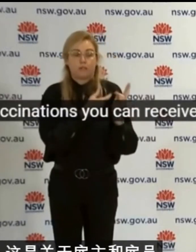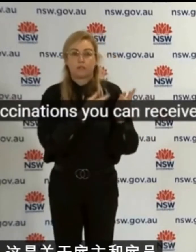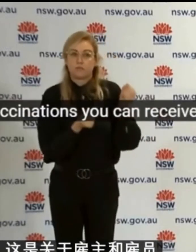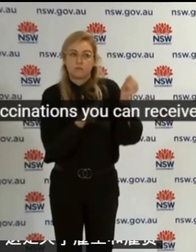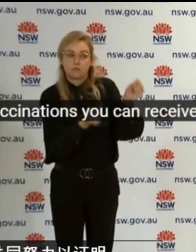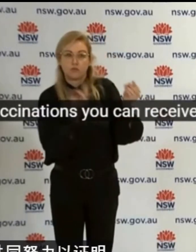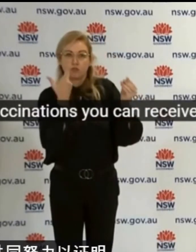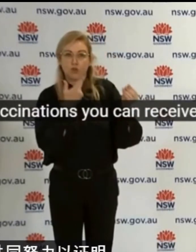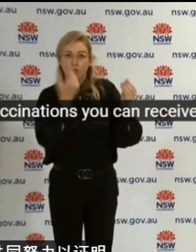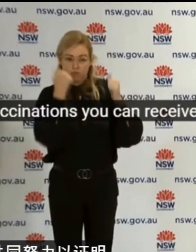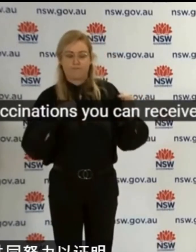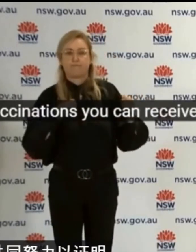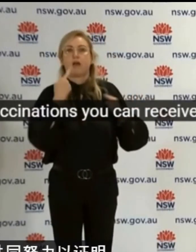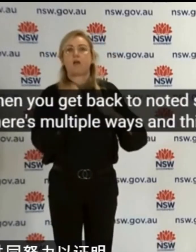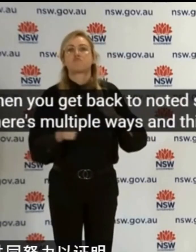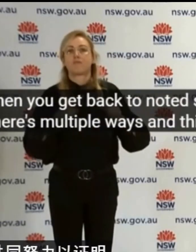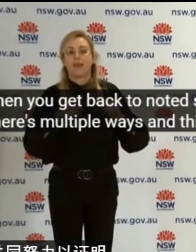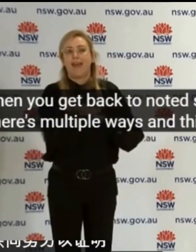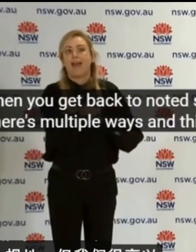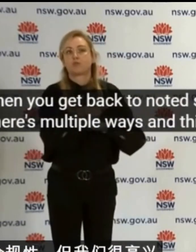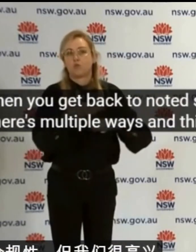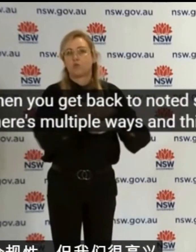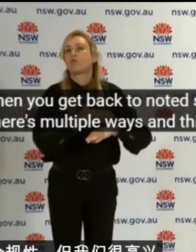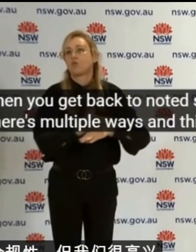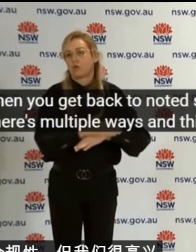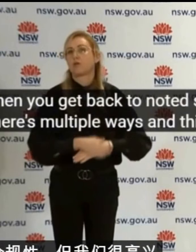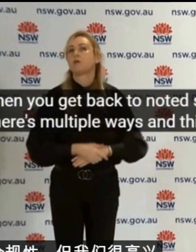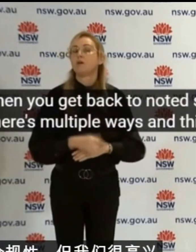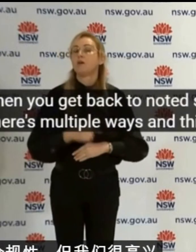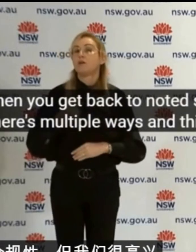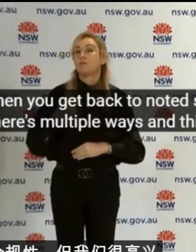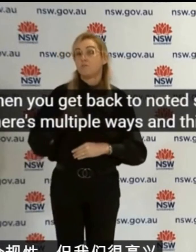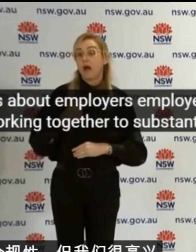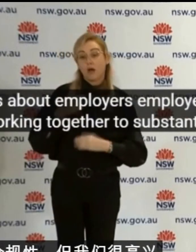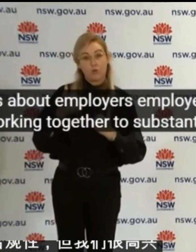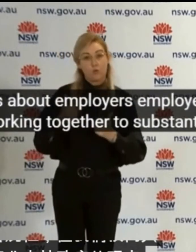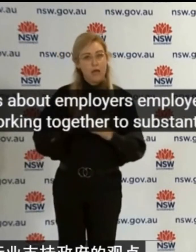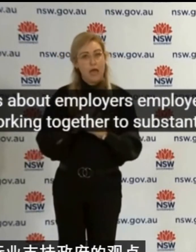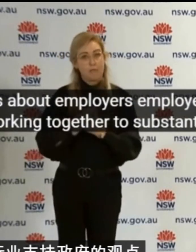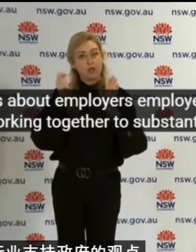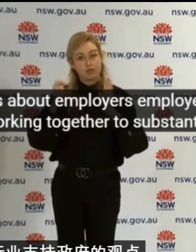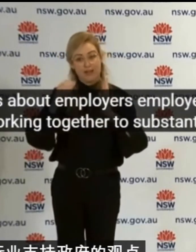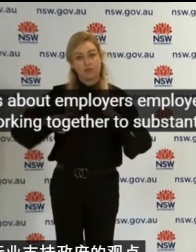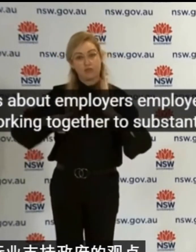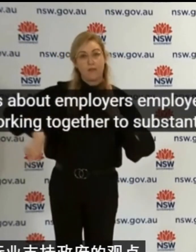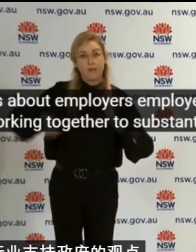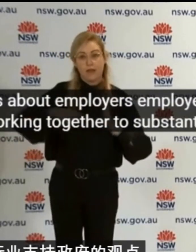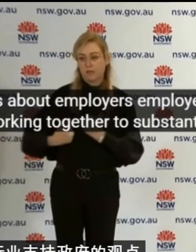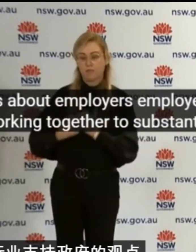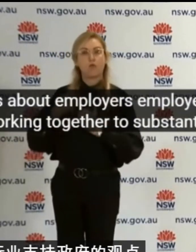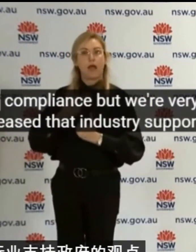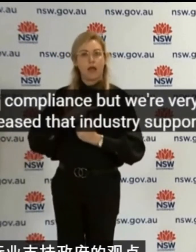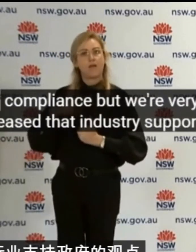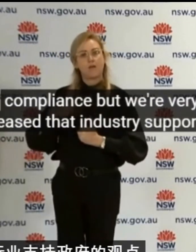substantiate compliance. But we're very pleased that industry supported the government's view that vaccination is key to